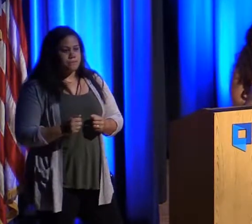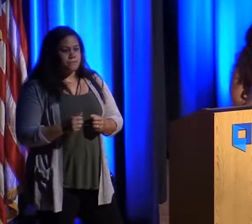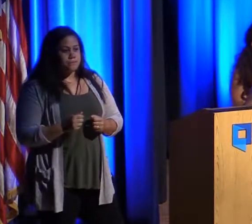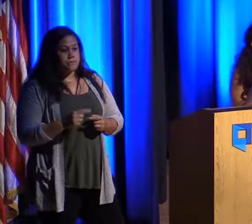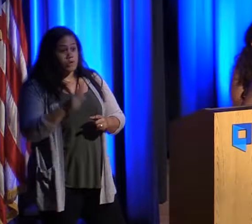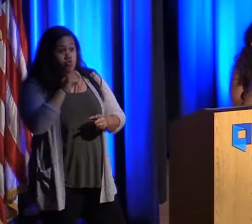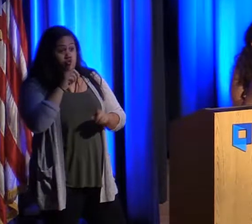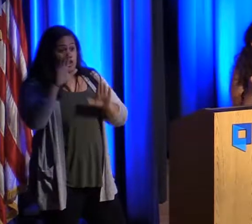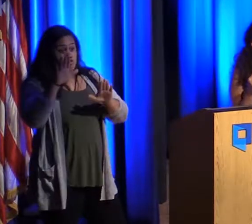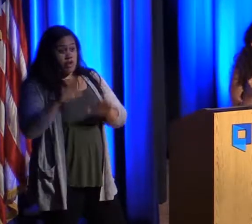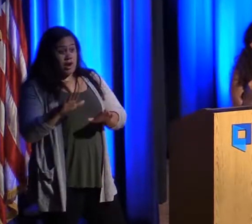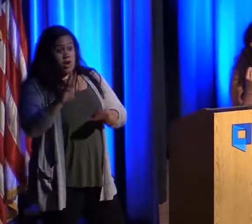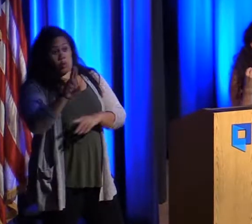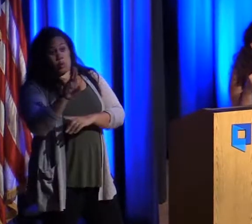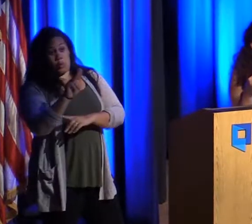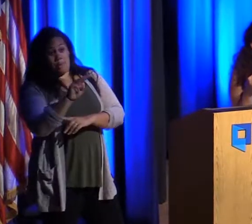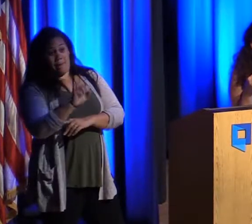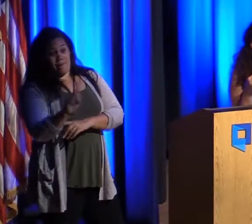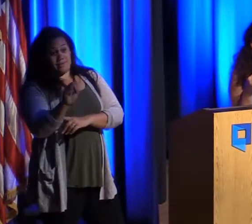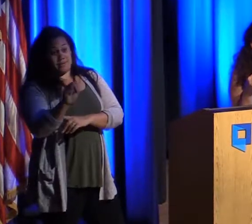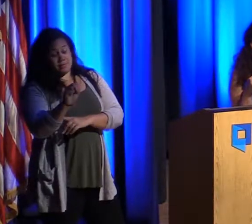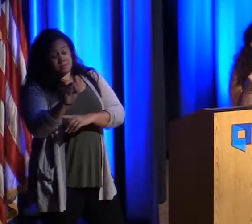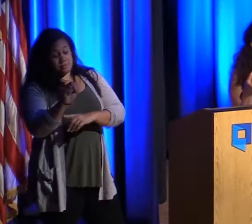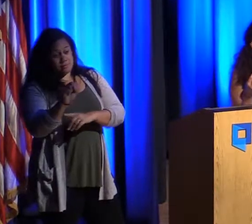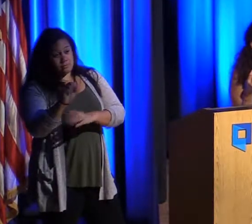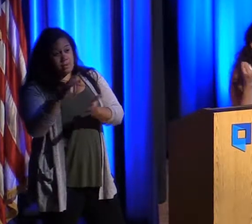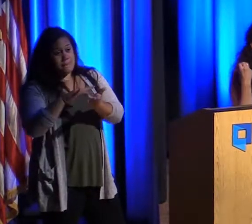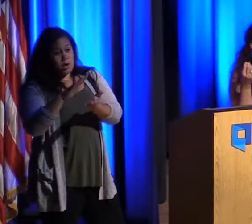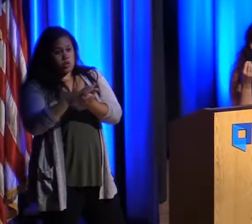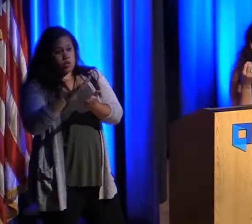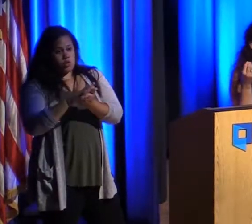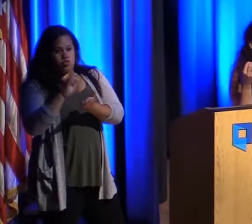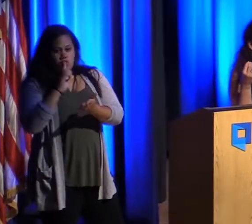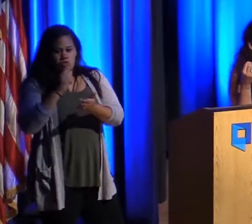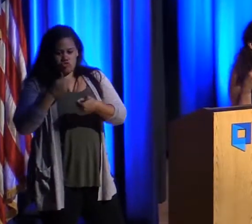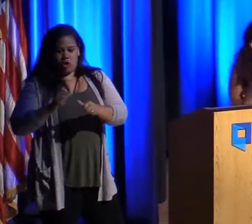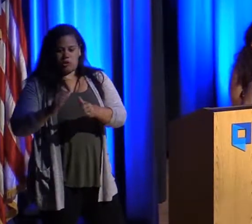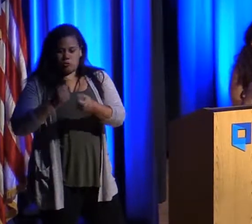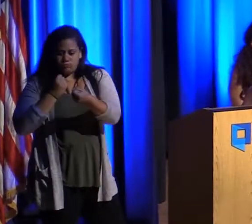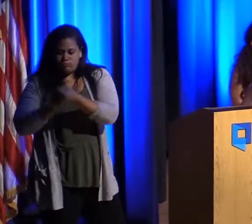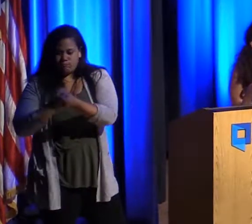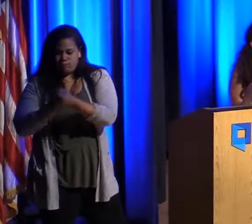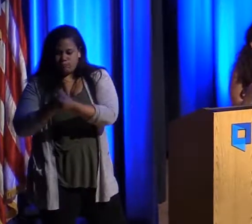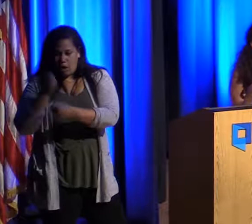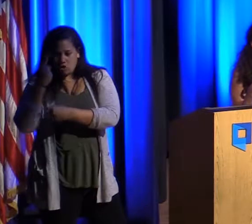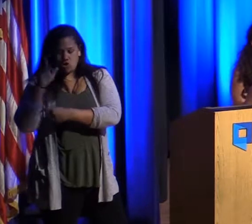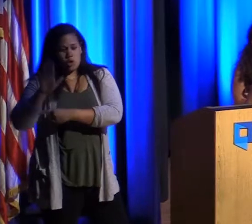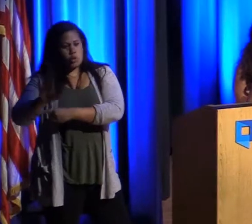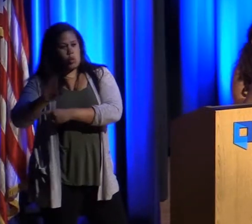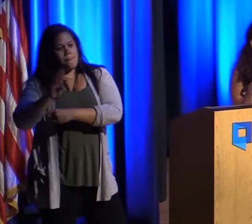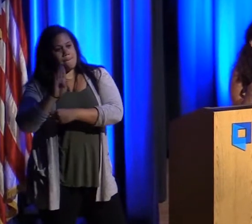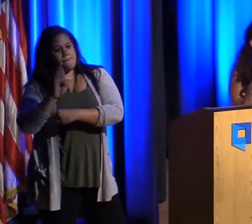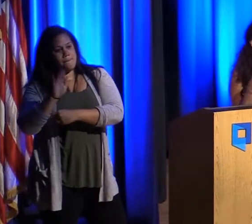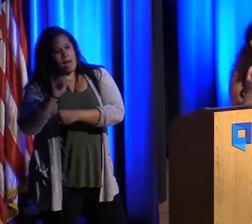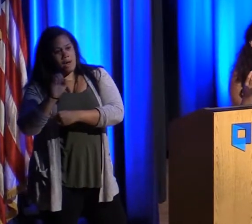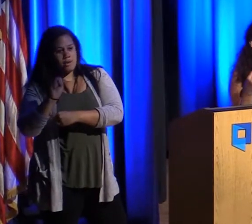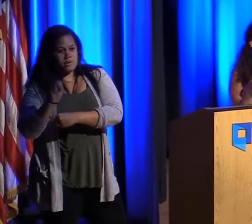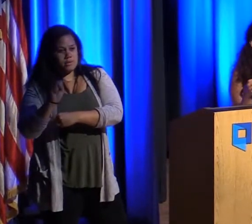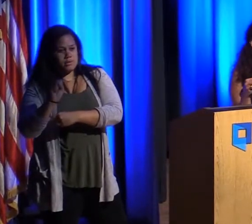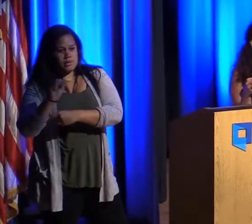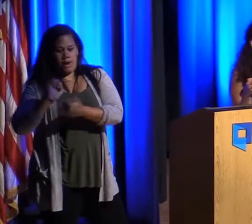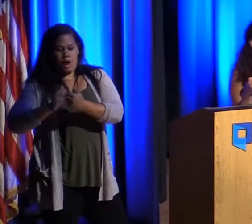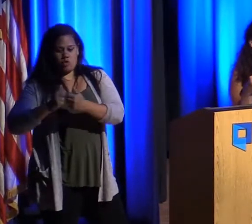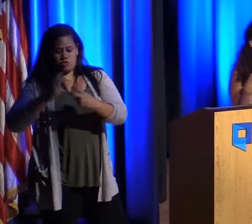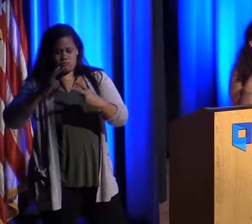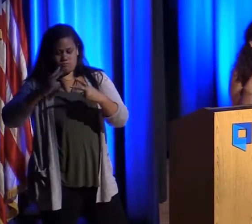great that the medical school is thinking about how to help their learners understand what their biases are and to think about